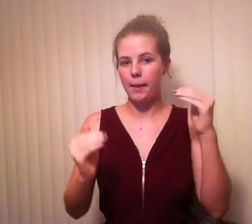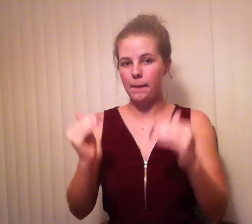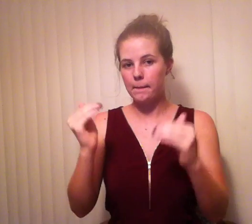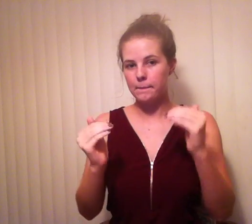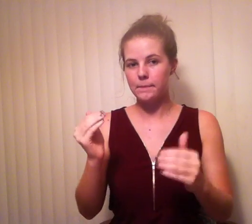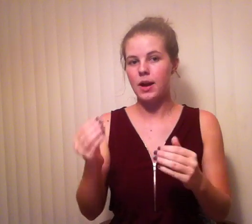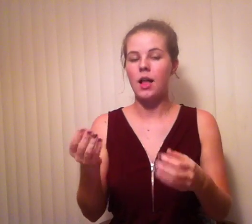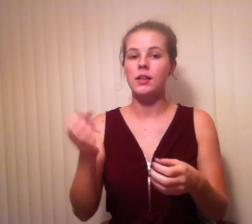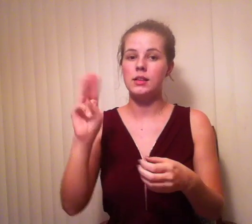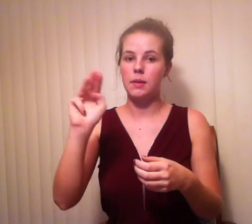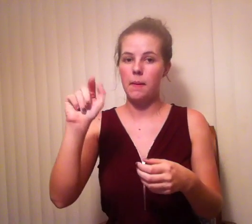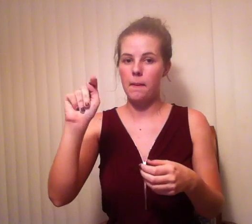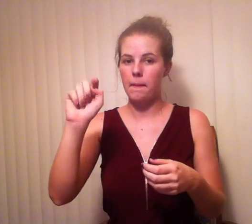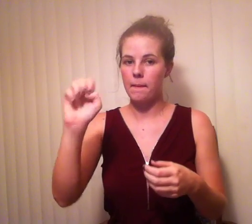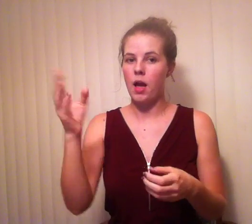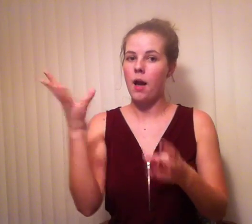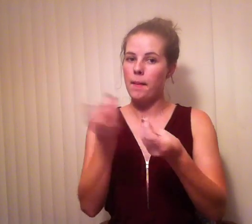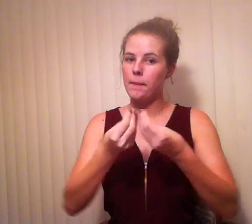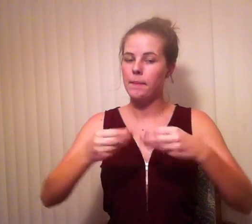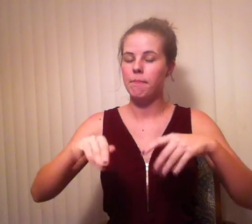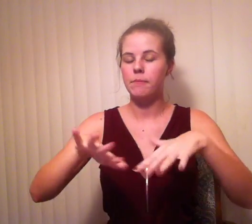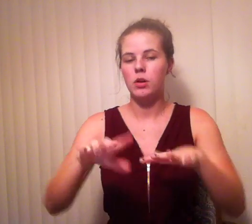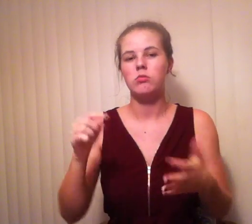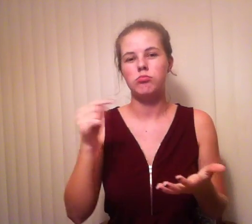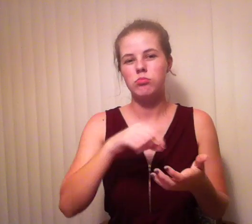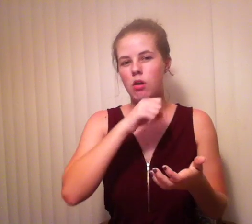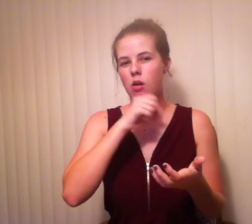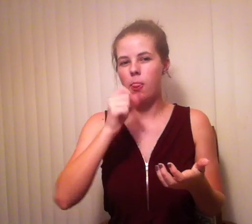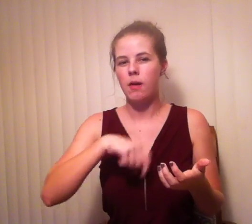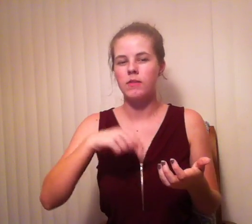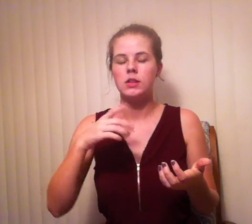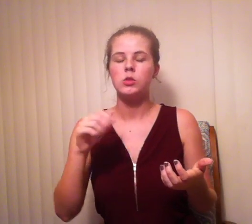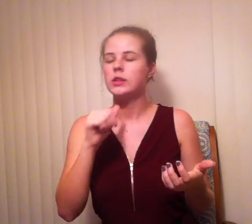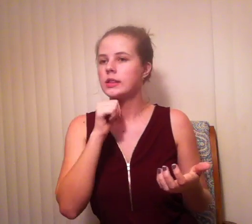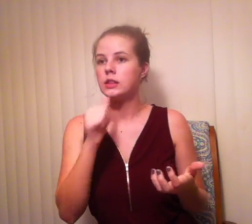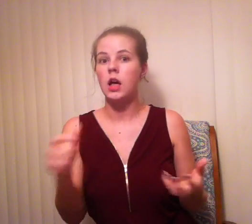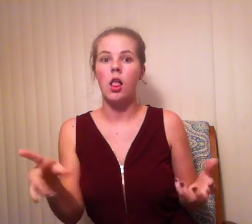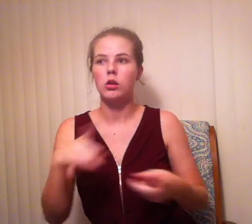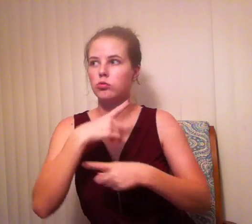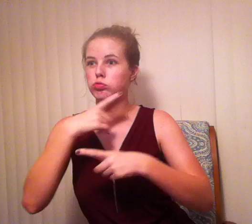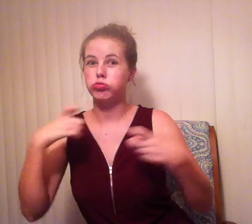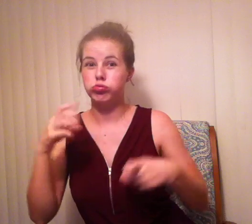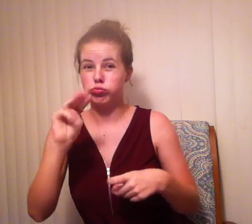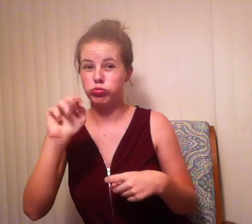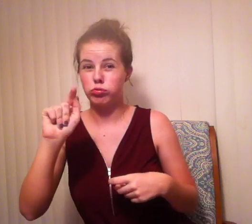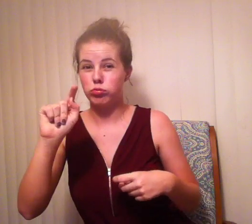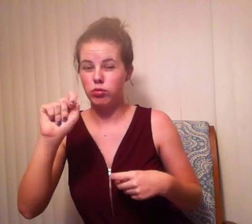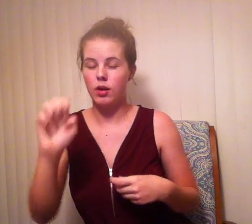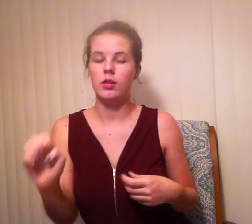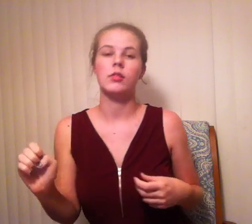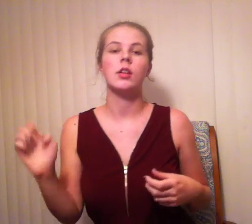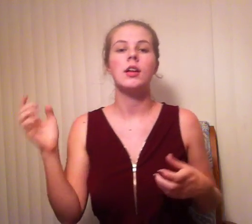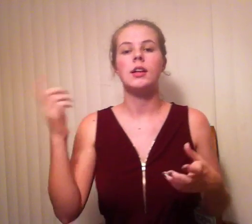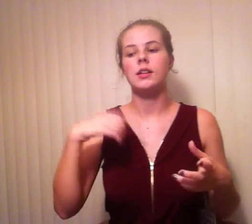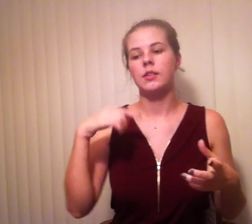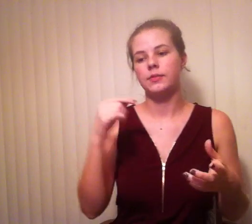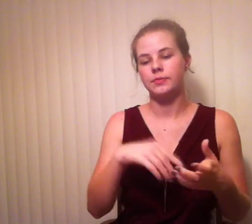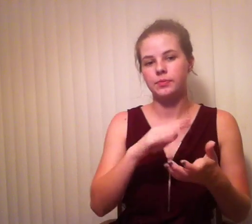really like this one. I think it's just a beautiful finish. It's not too mattifying. It gives sort of like a satin matte finish, which is really beautiful on the skin. And then I'm going to focus on setting just